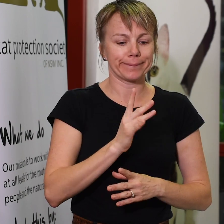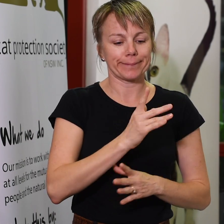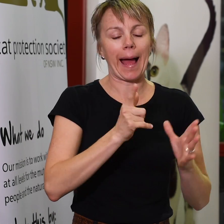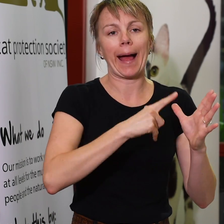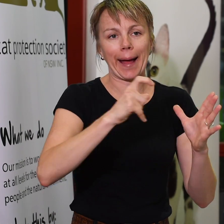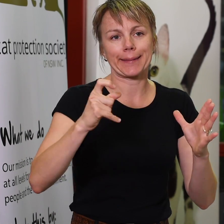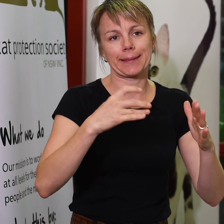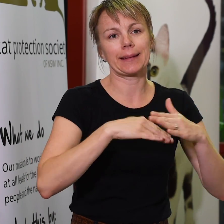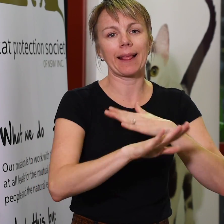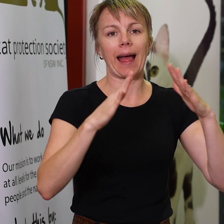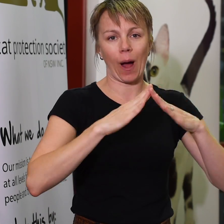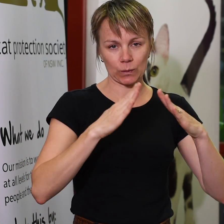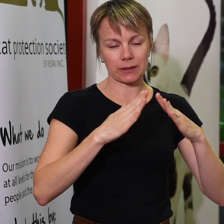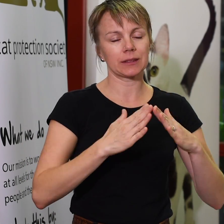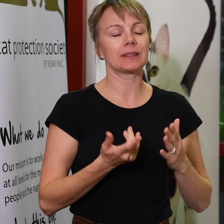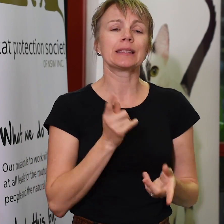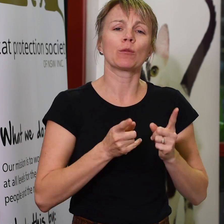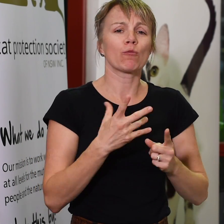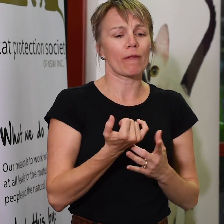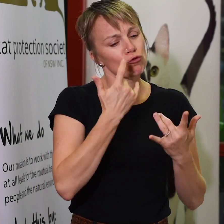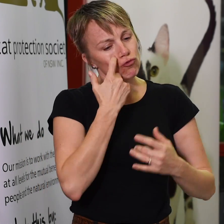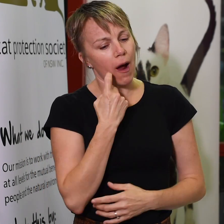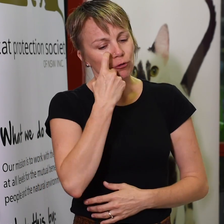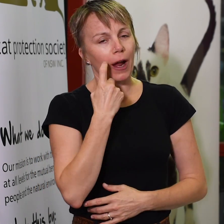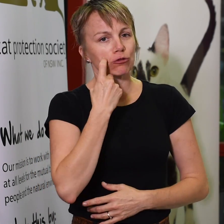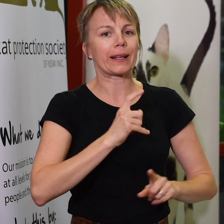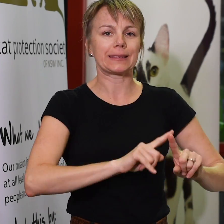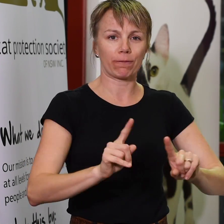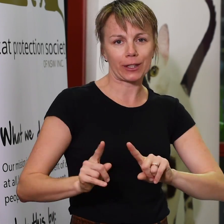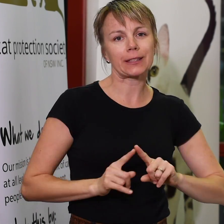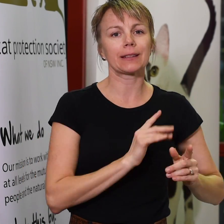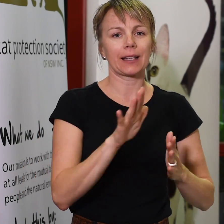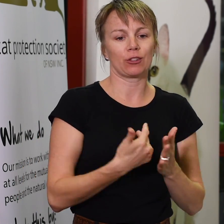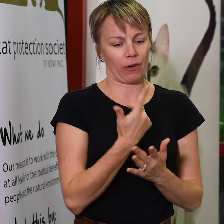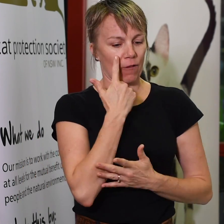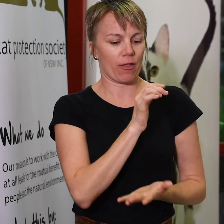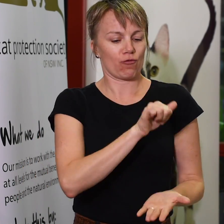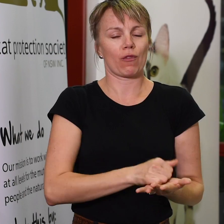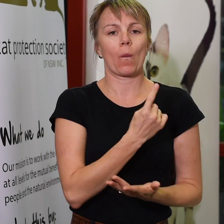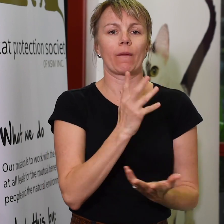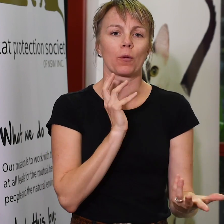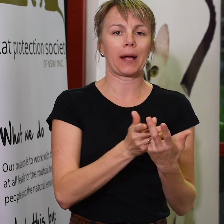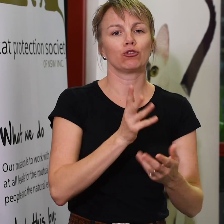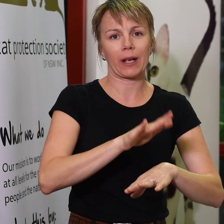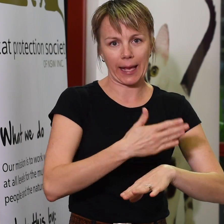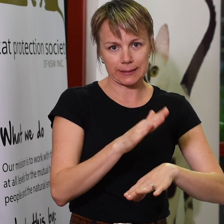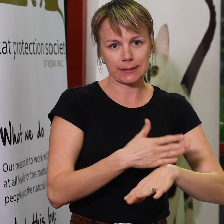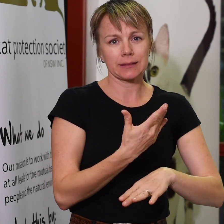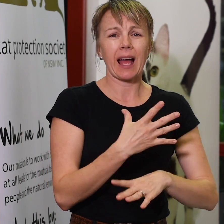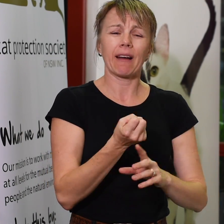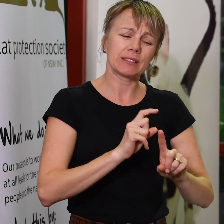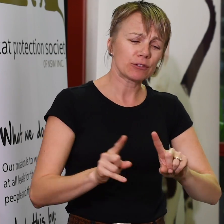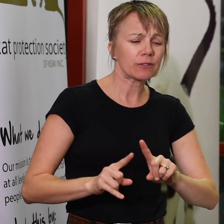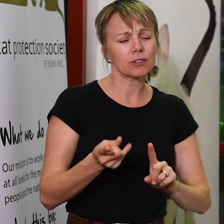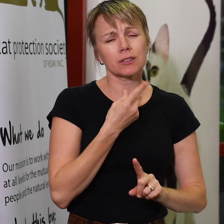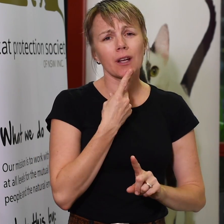error. There's so many different types of litter, so there's a couple of different ones on the floor that you can see, but there's crystal, there's bamboo,